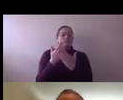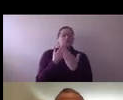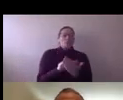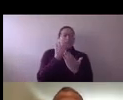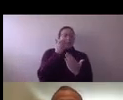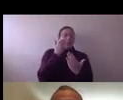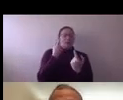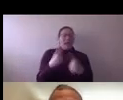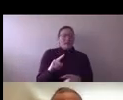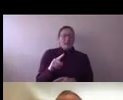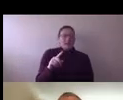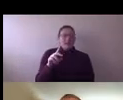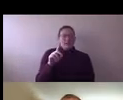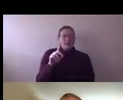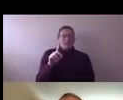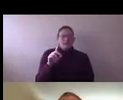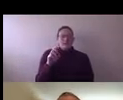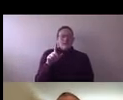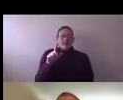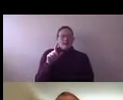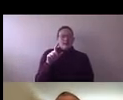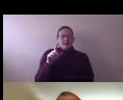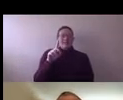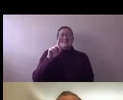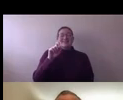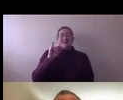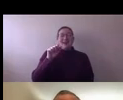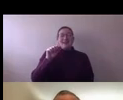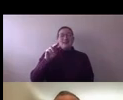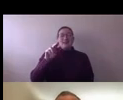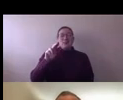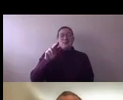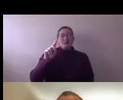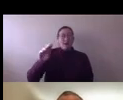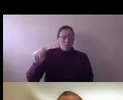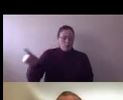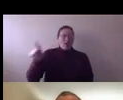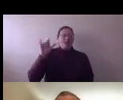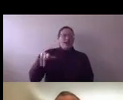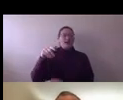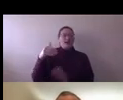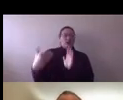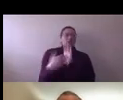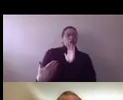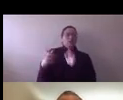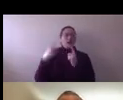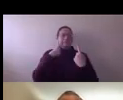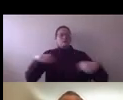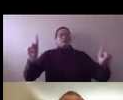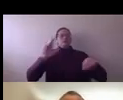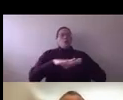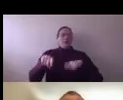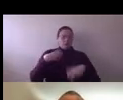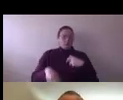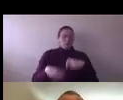the Diaoyu Dao dispute where they spoke out on this issue.